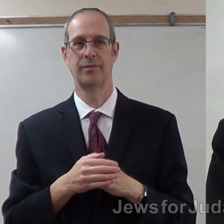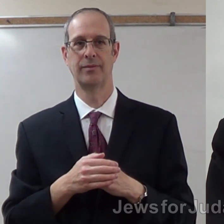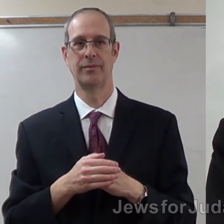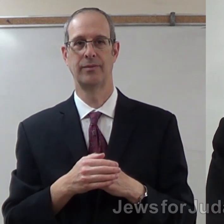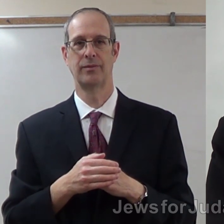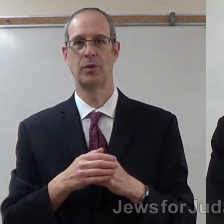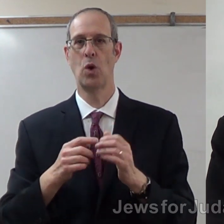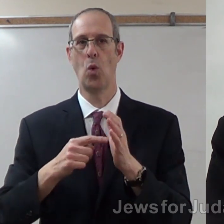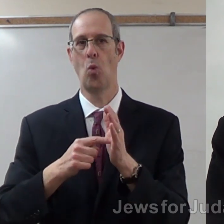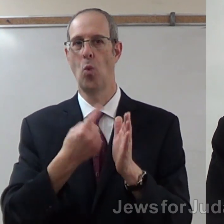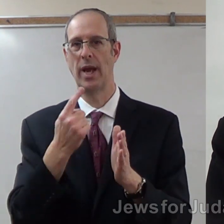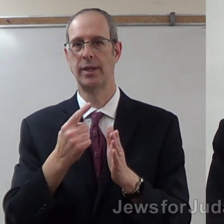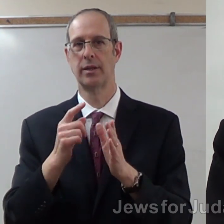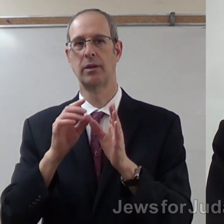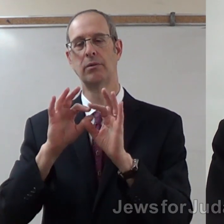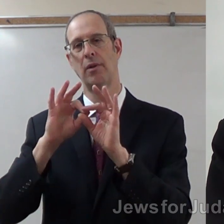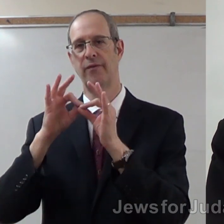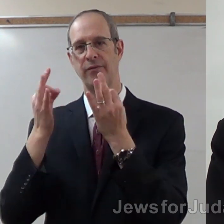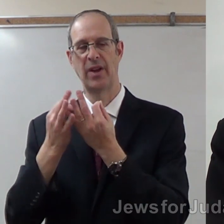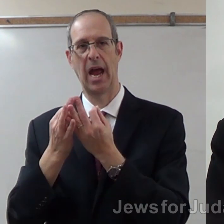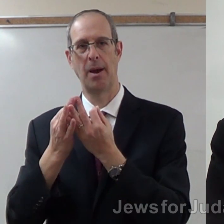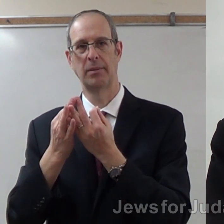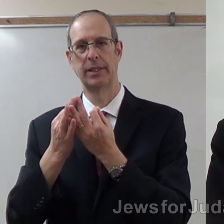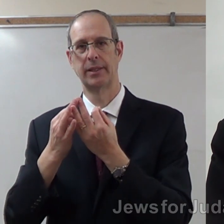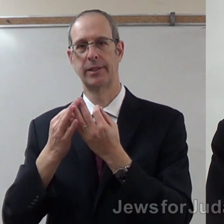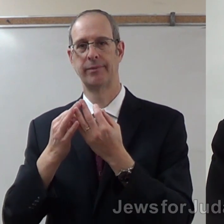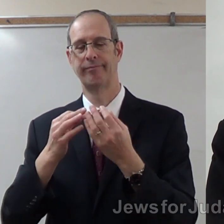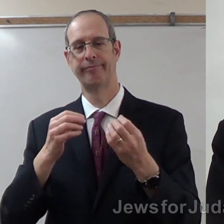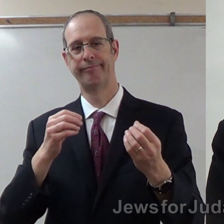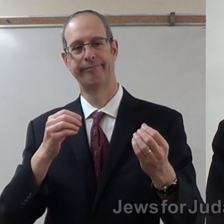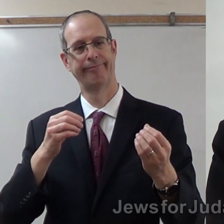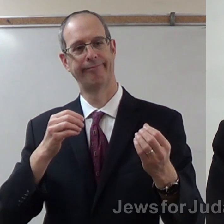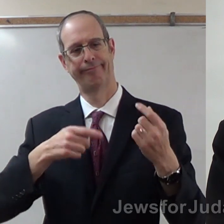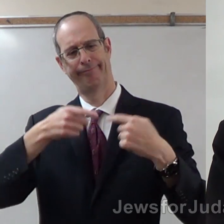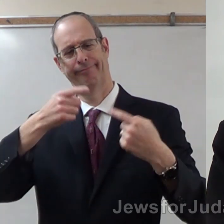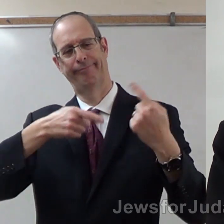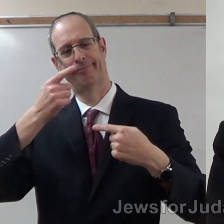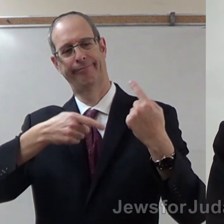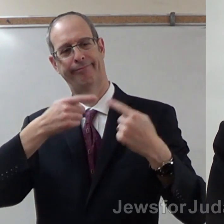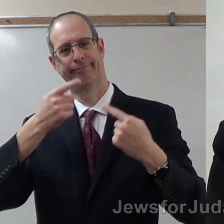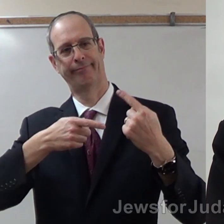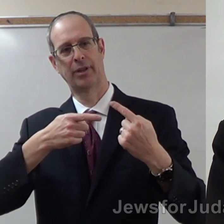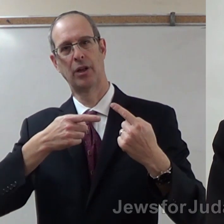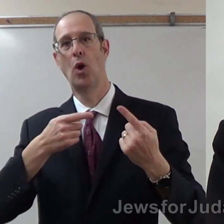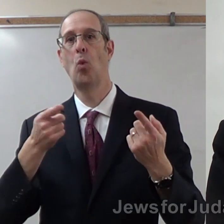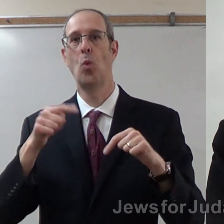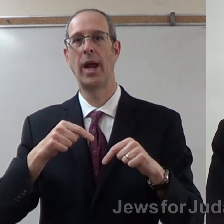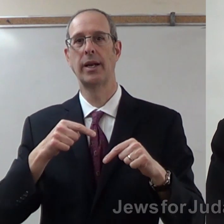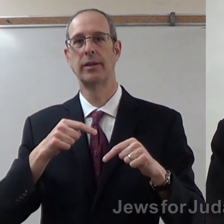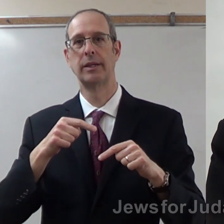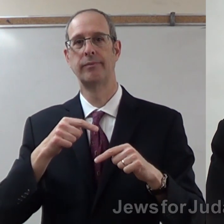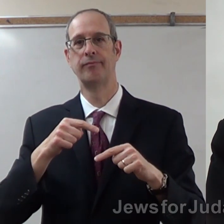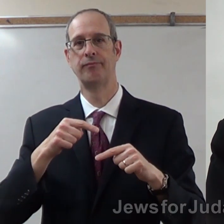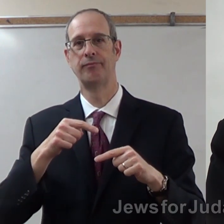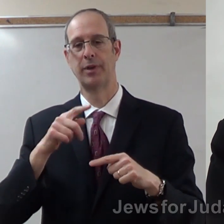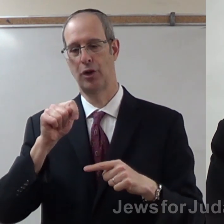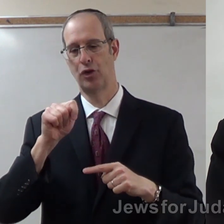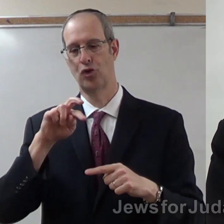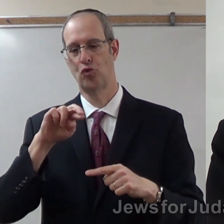One of the times when families get into fights is when they're going to go on a trip, for